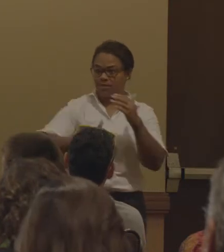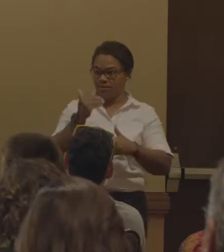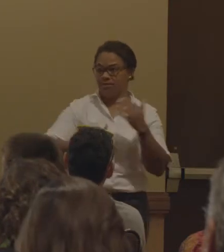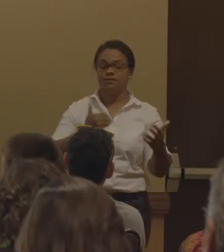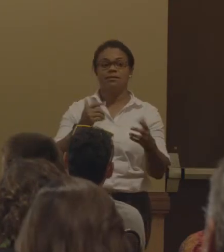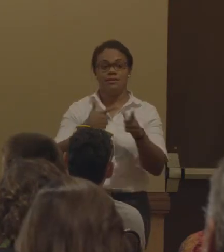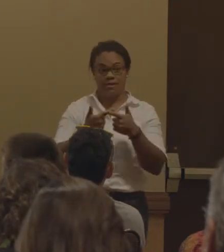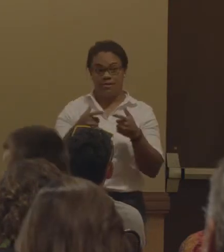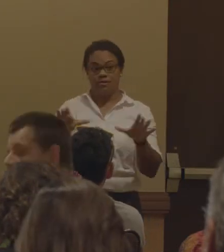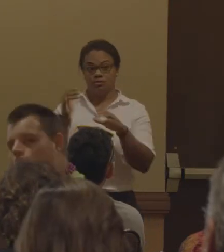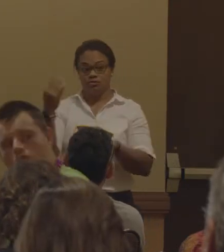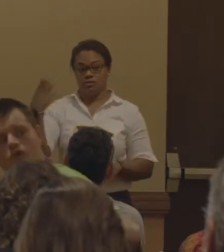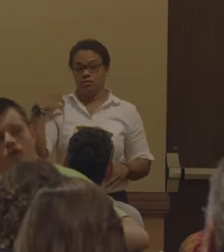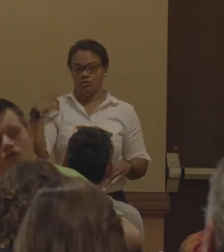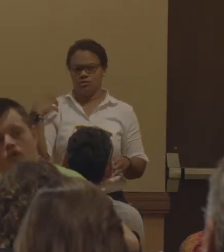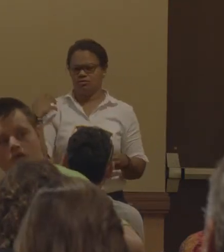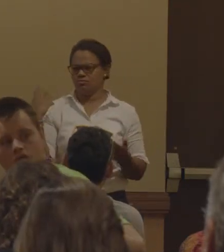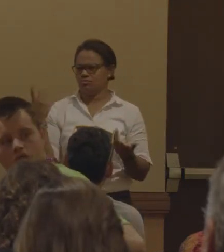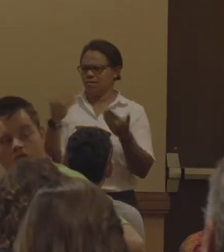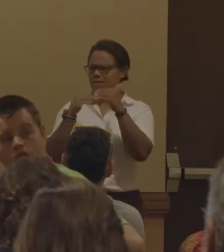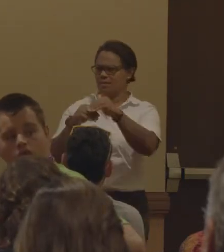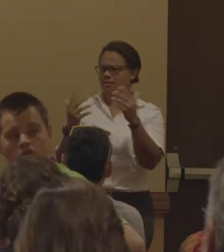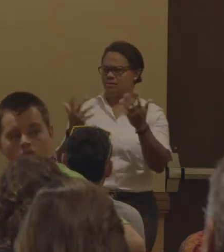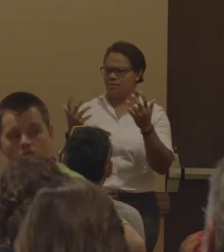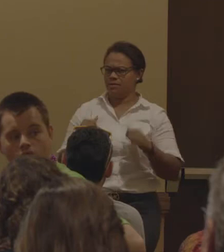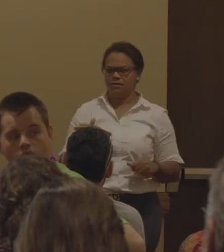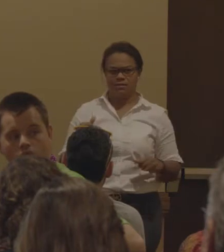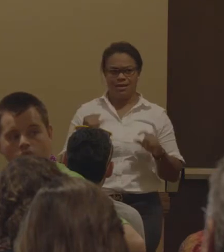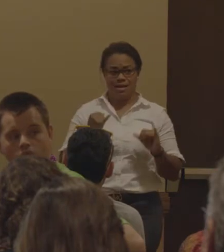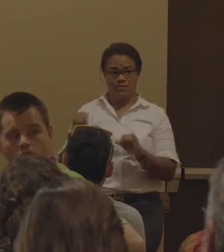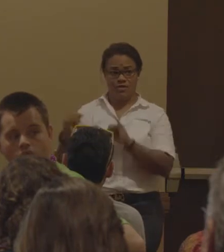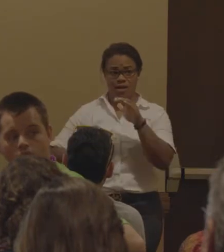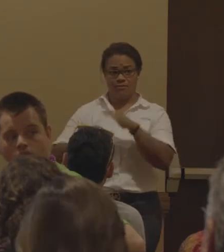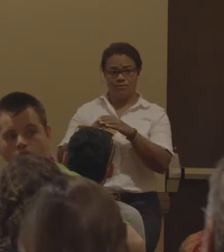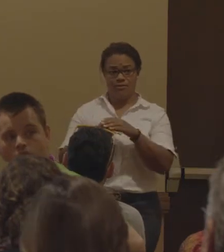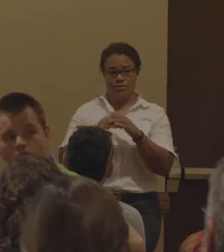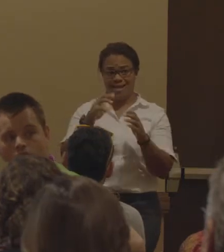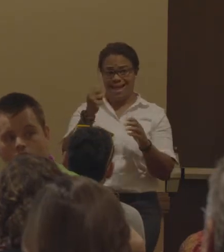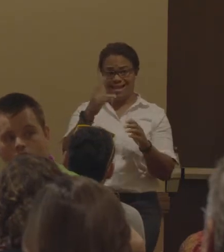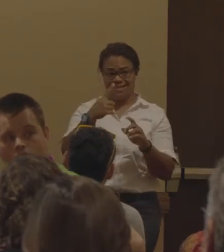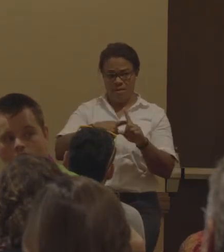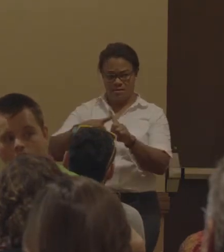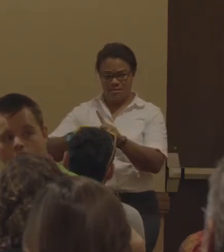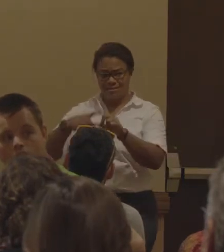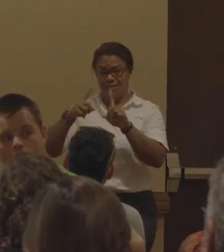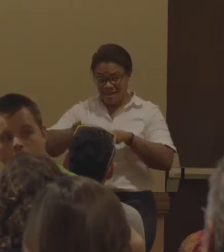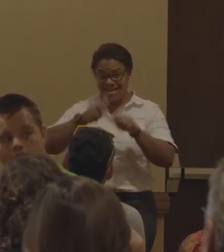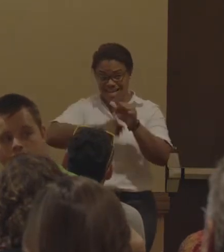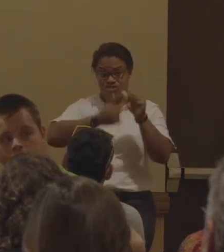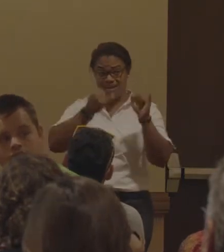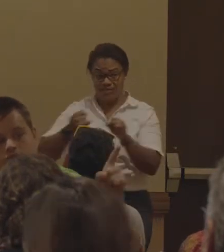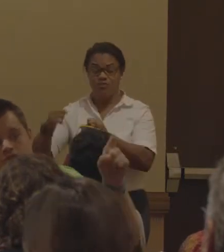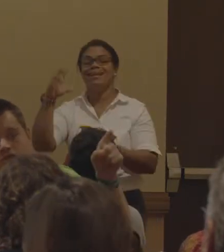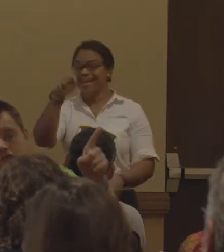coach, what are the limitations on that? It's individually based up through 18 months? Yes, yeah, Okay.